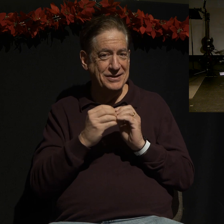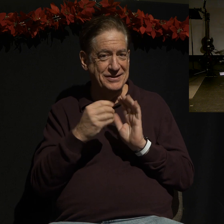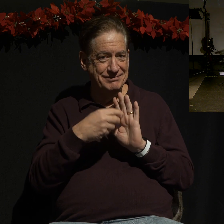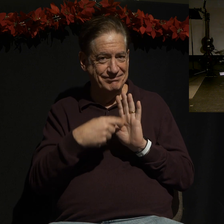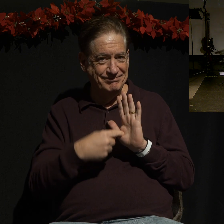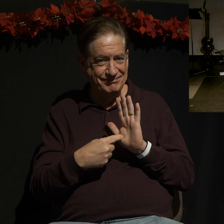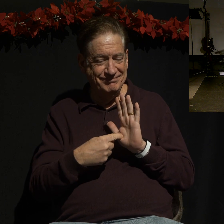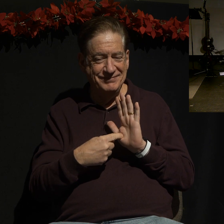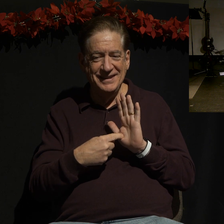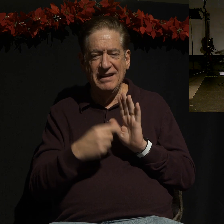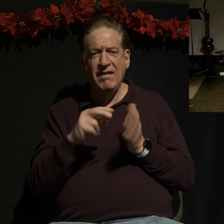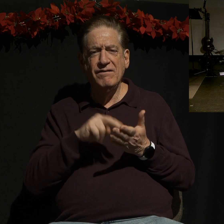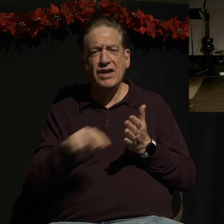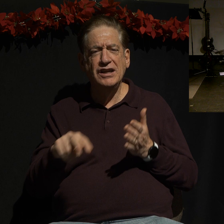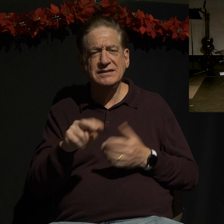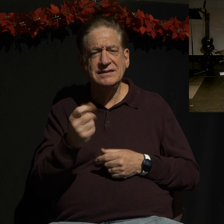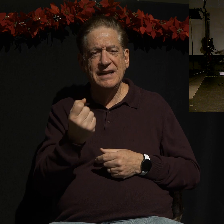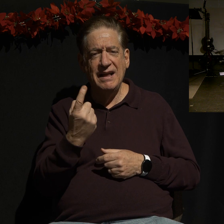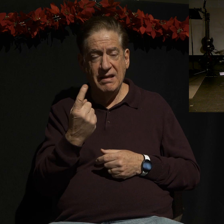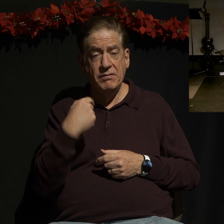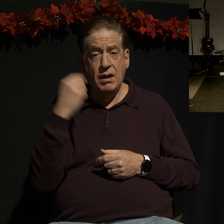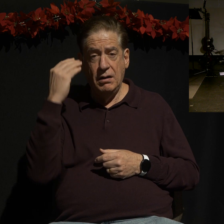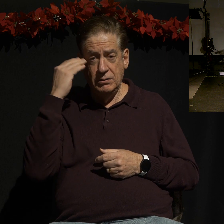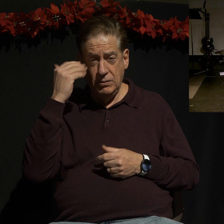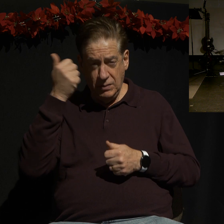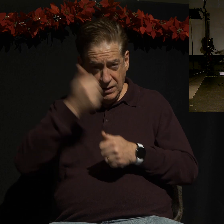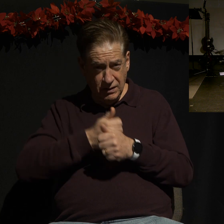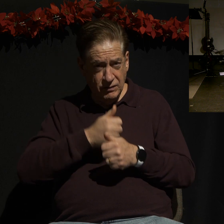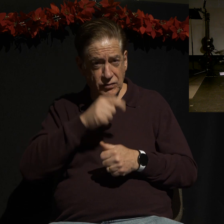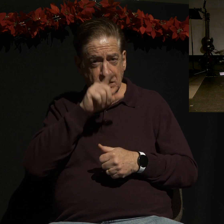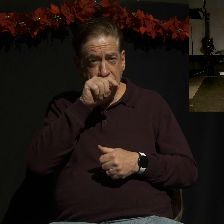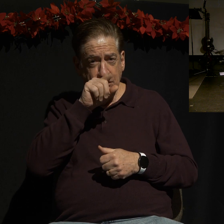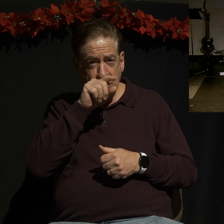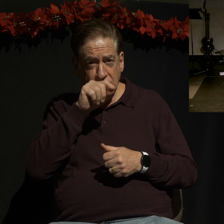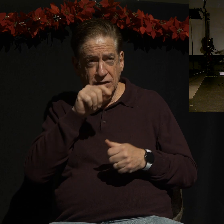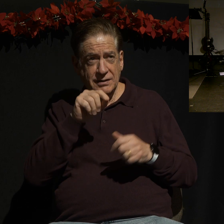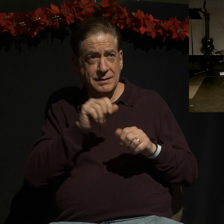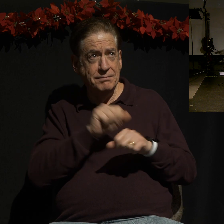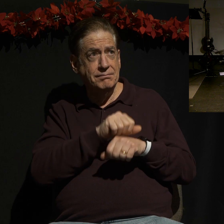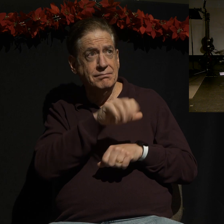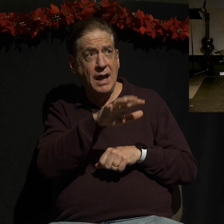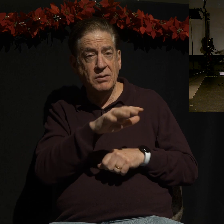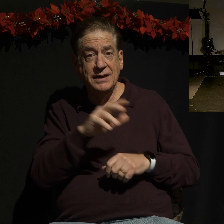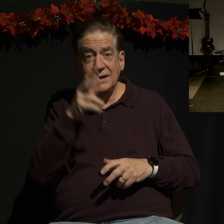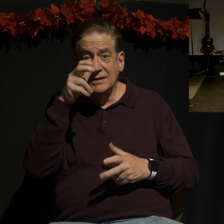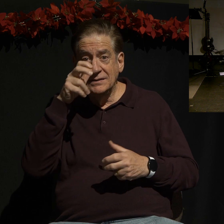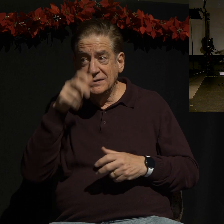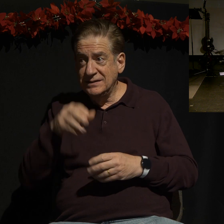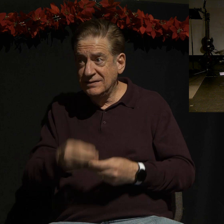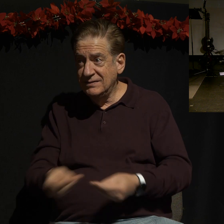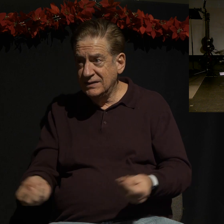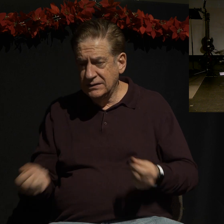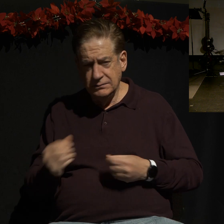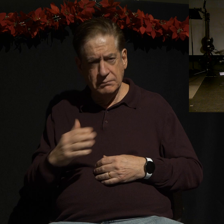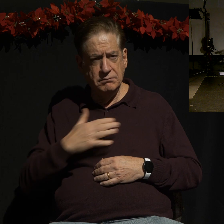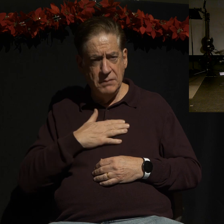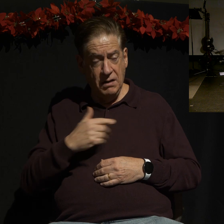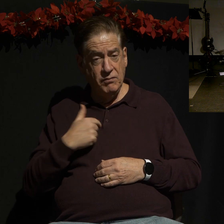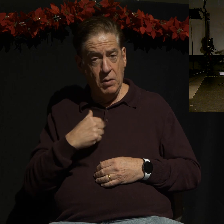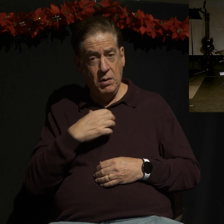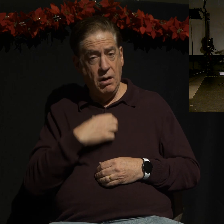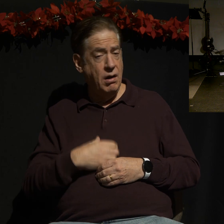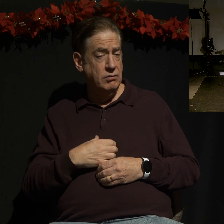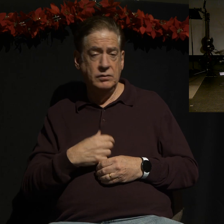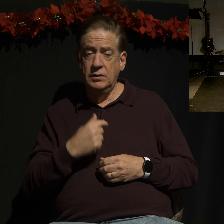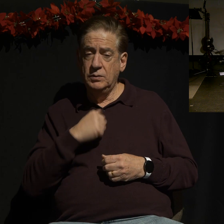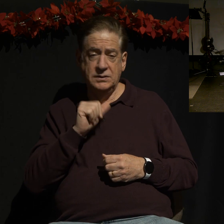Verse 11, I know every bird in the mountains and the insects of the fields are mine. If I were hungry, I